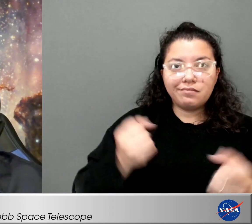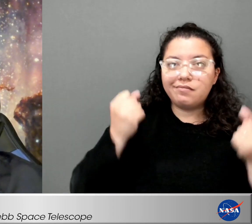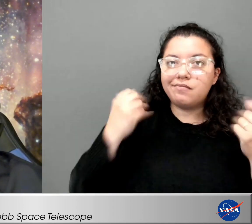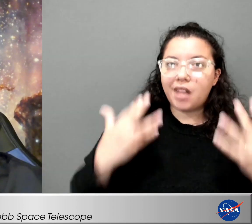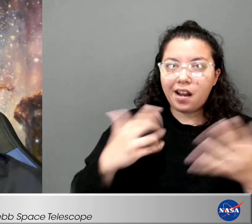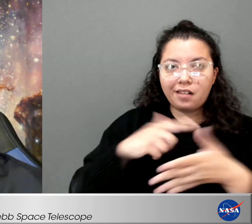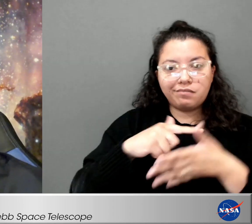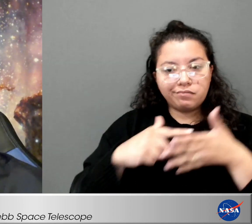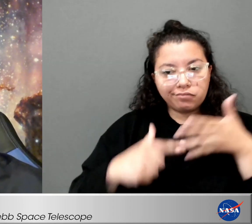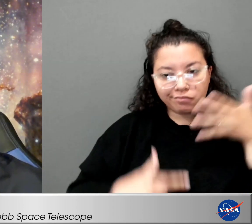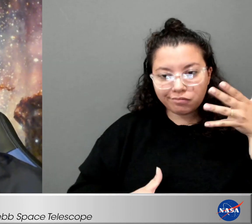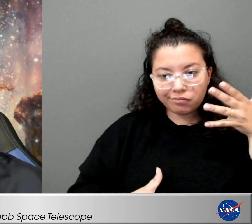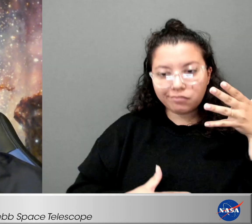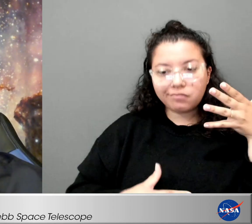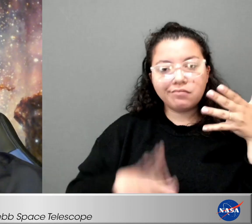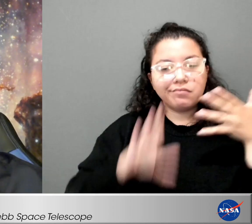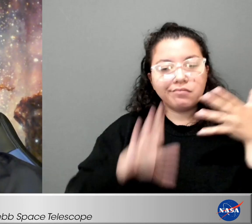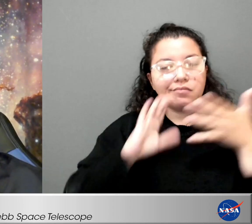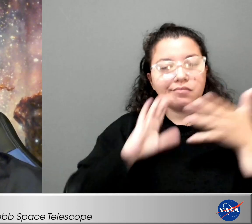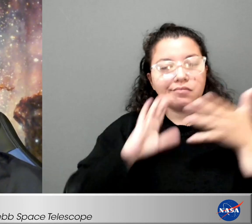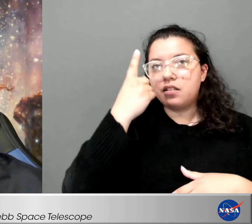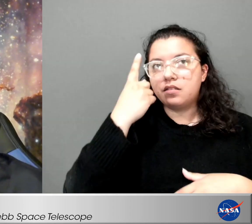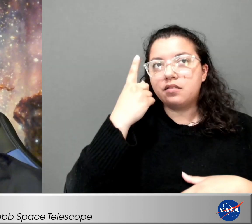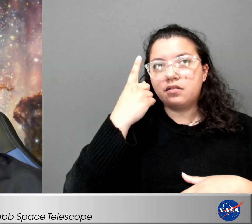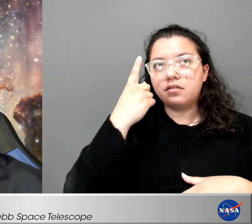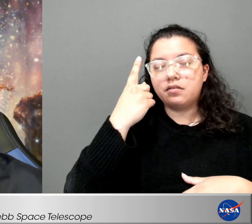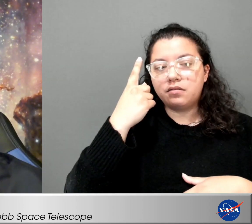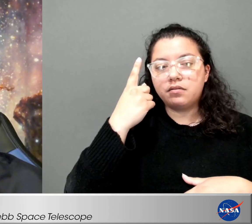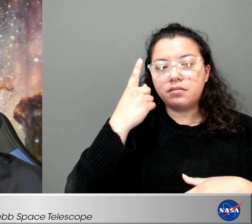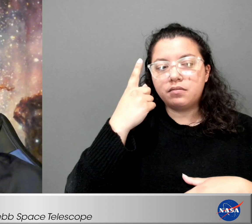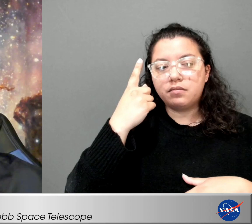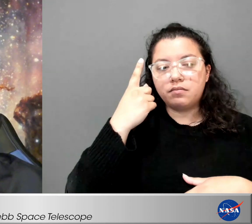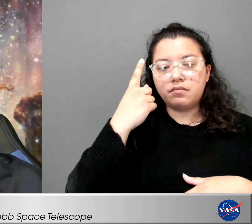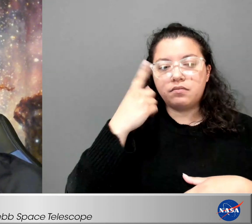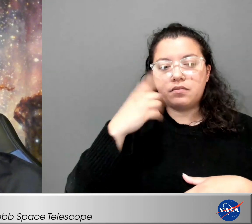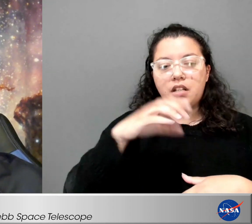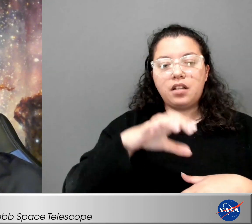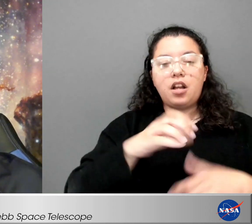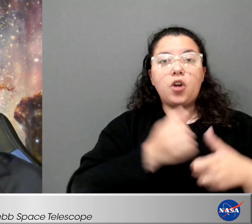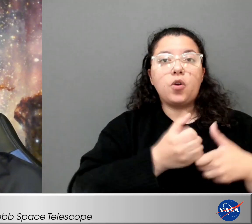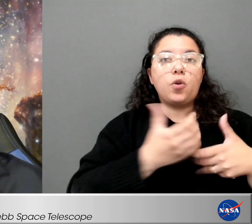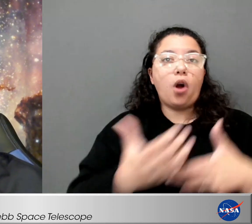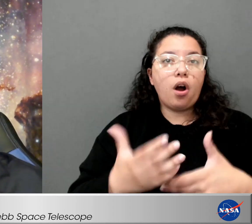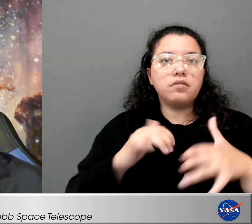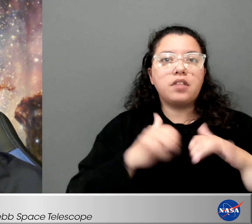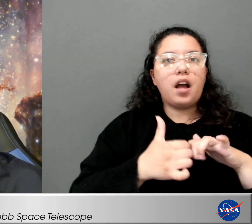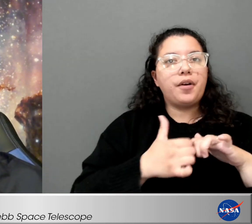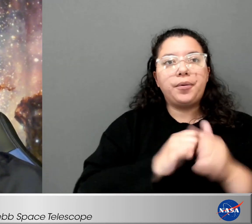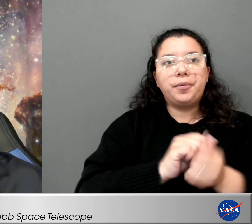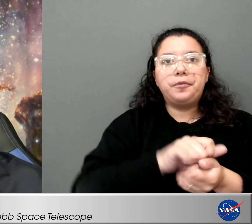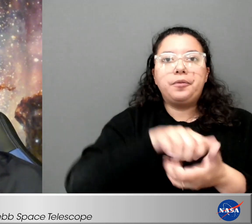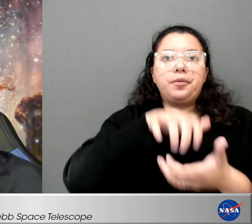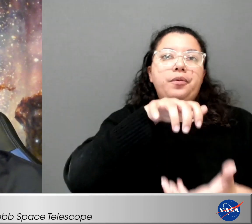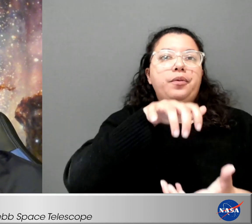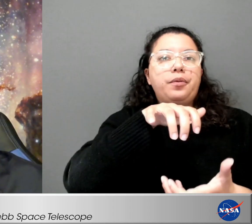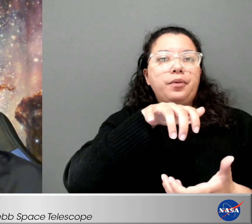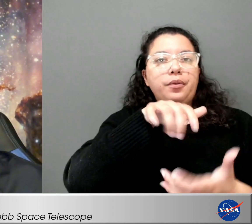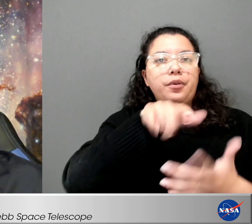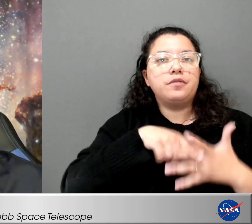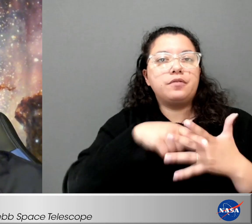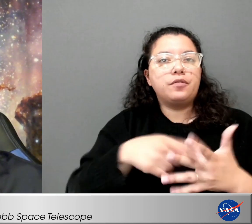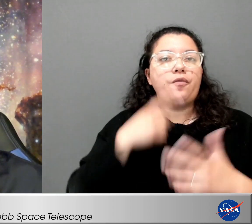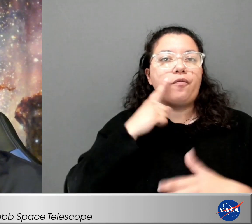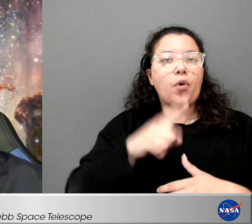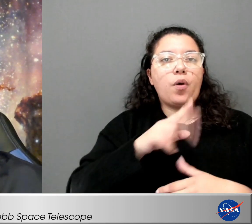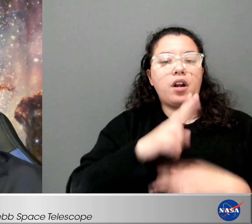about cosmology and the early formation of the universe. The most direct one is what we want to see